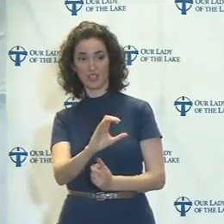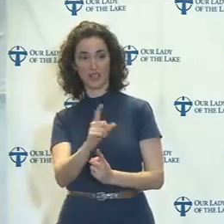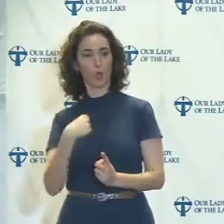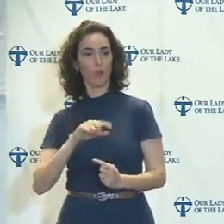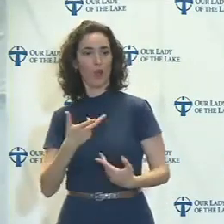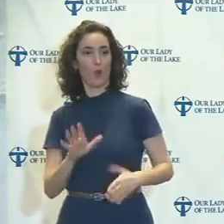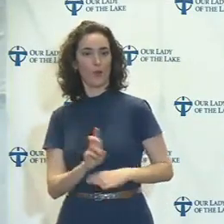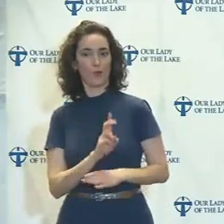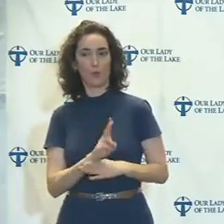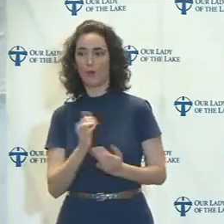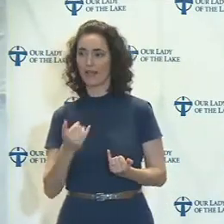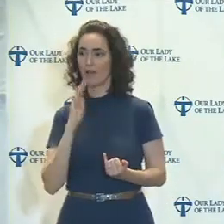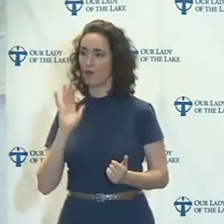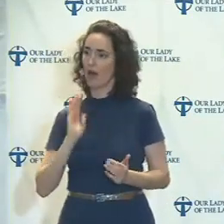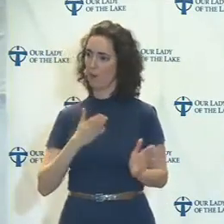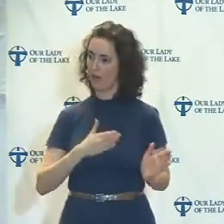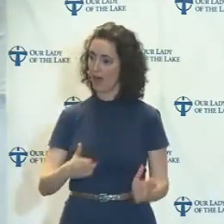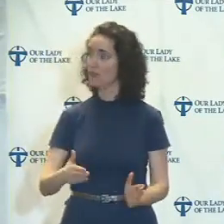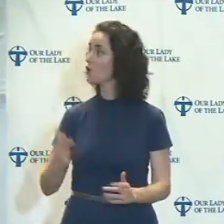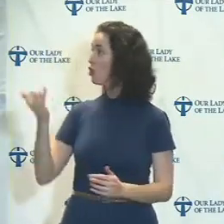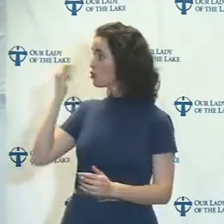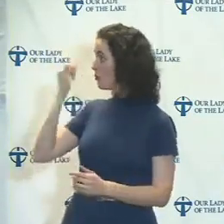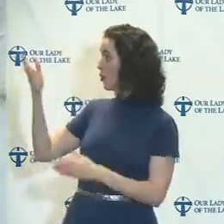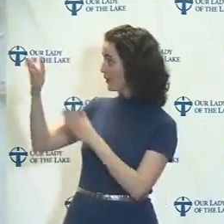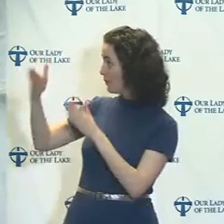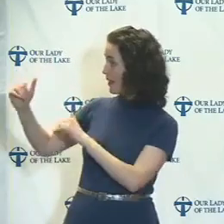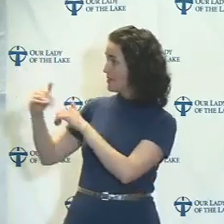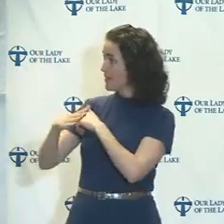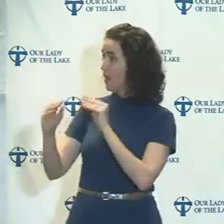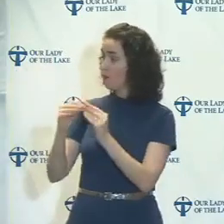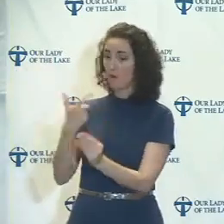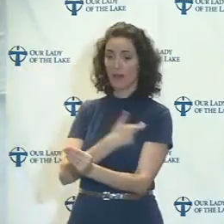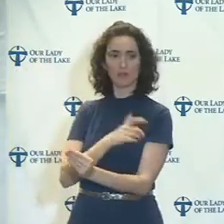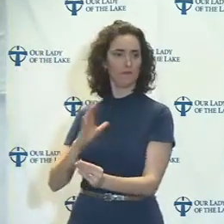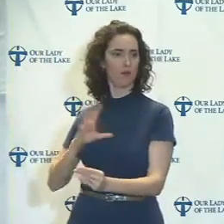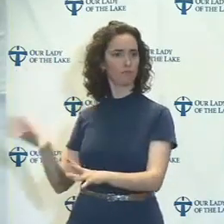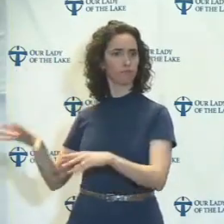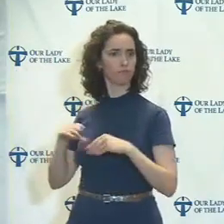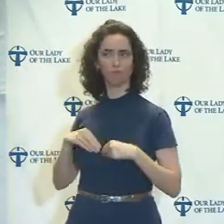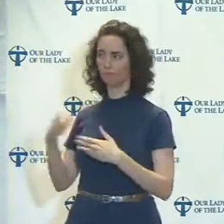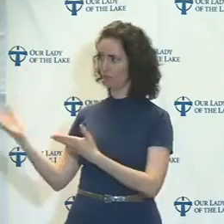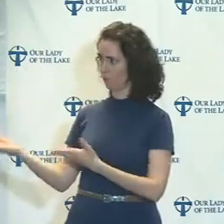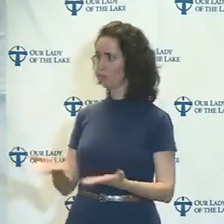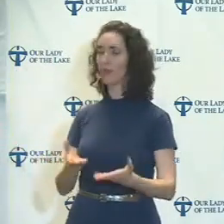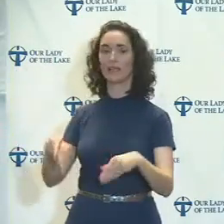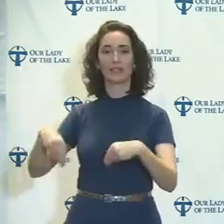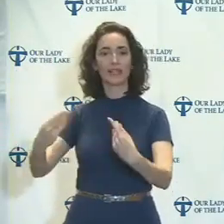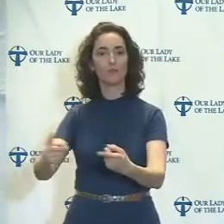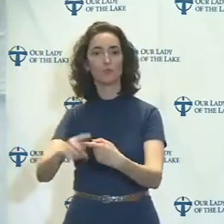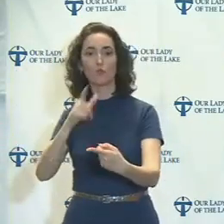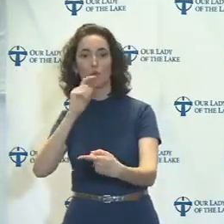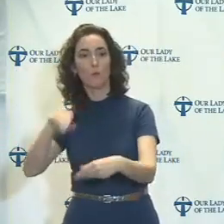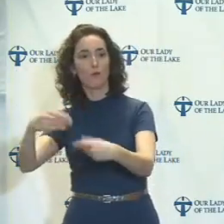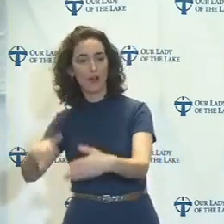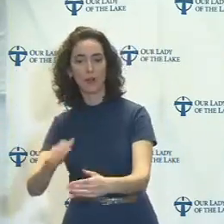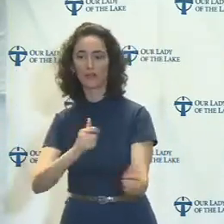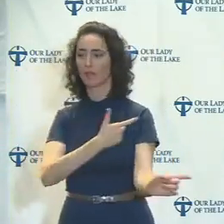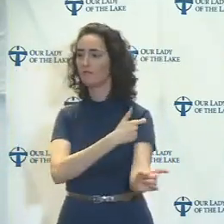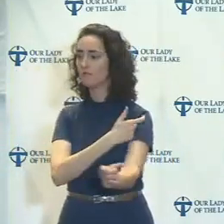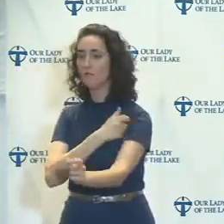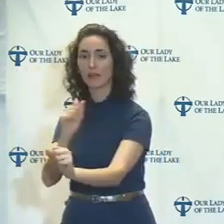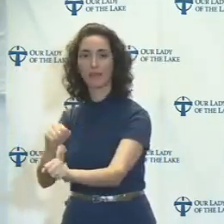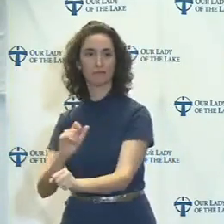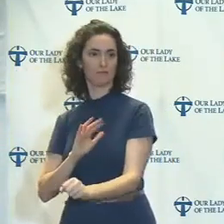welcome any initiative that brings additional doses in, gets them into the hands of enrolled providers who can put shots in arms. We just